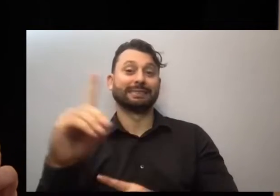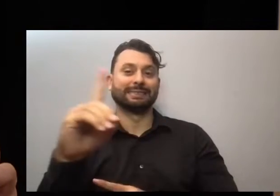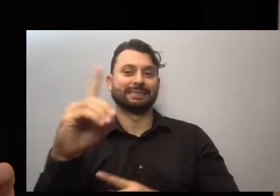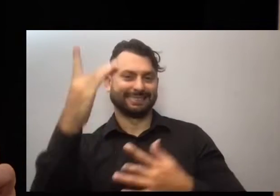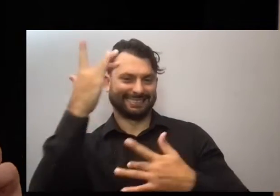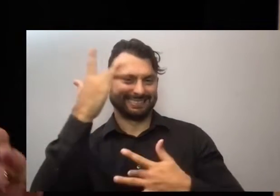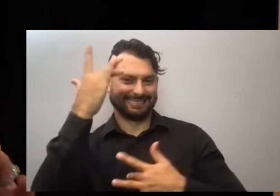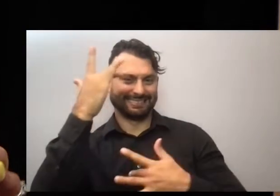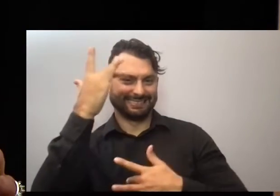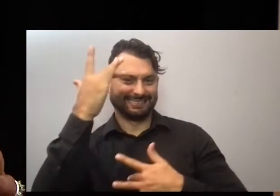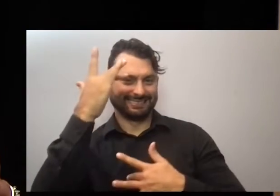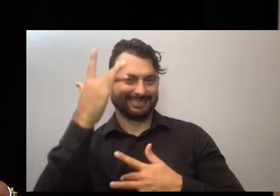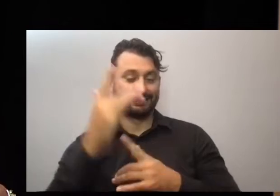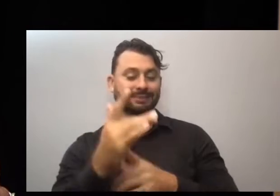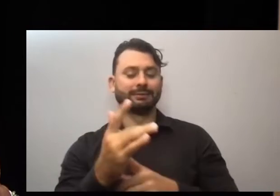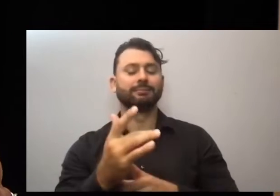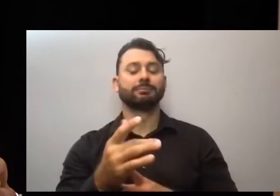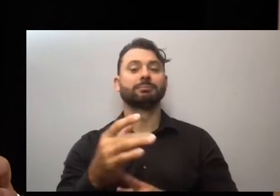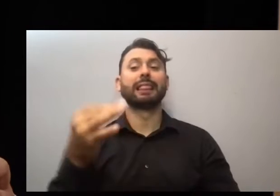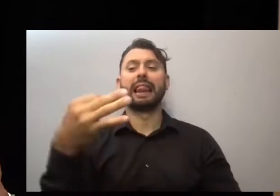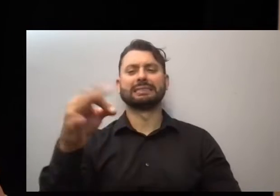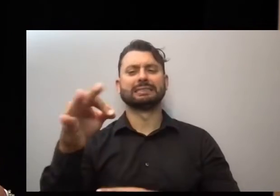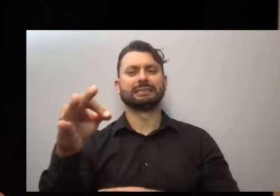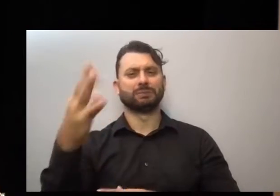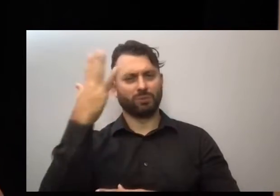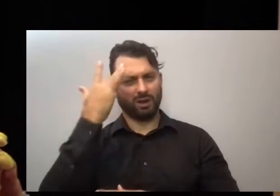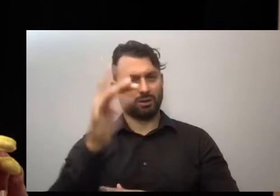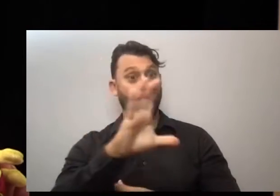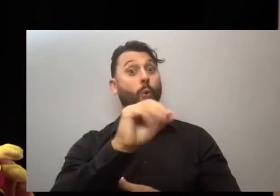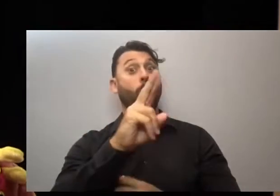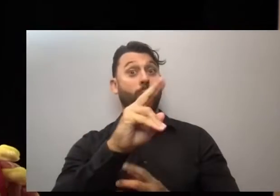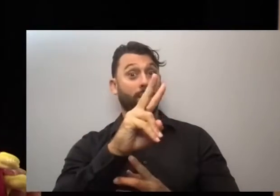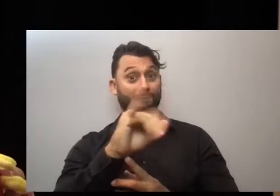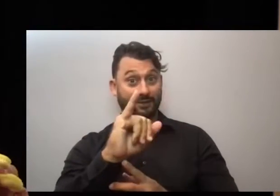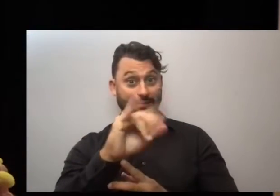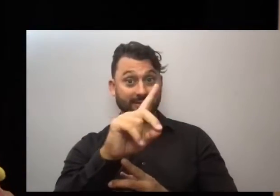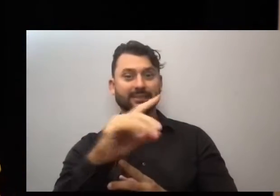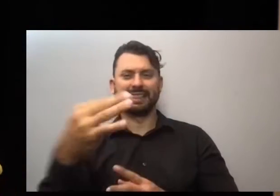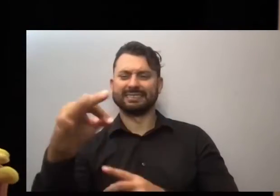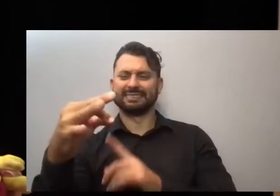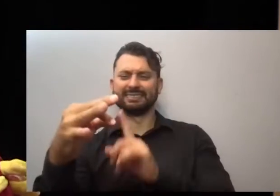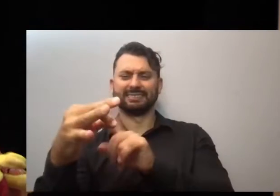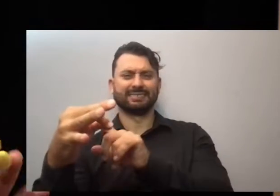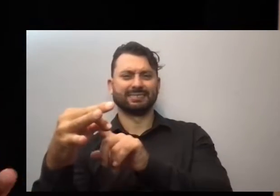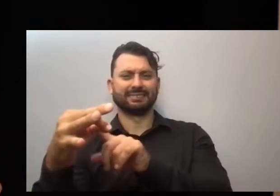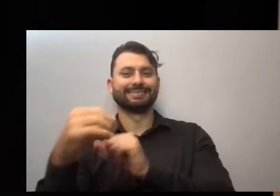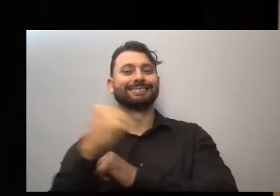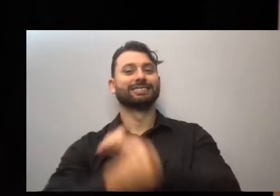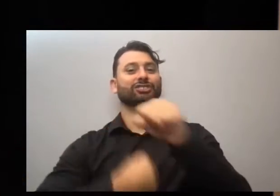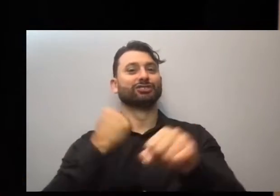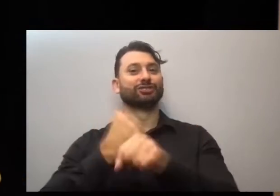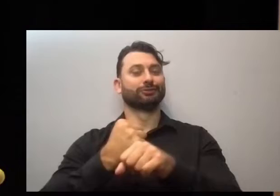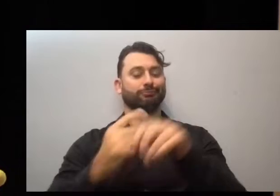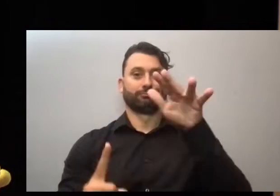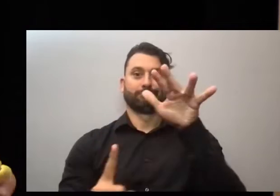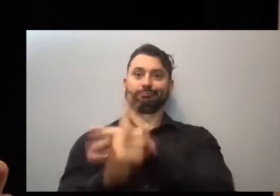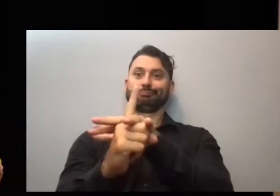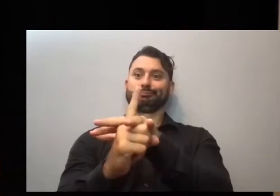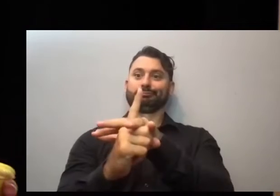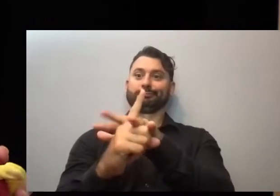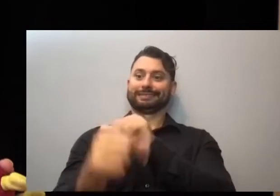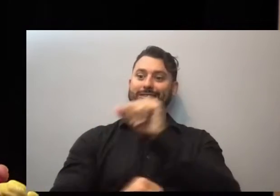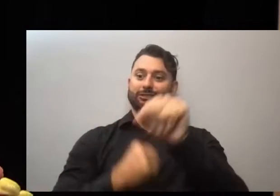the 19. 19 is only because it was discovered in 2019, not because there was 18 other viruses like